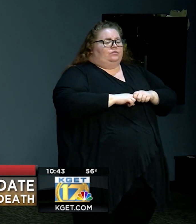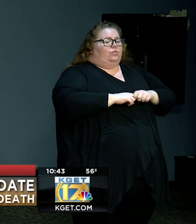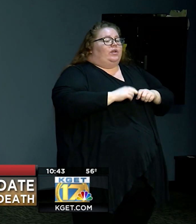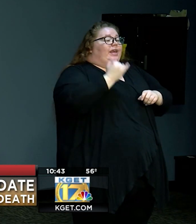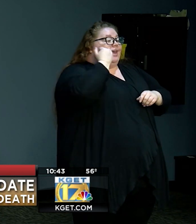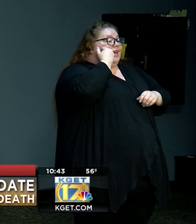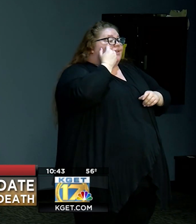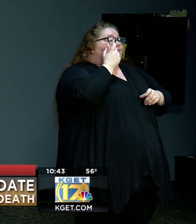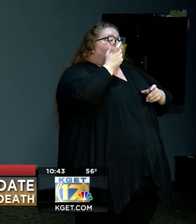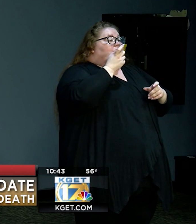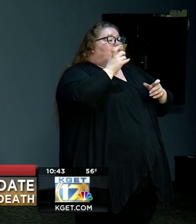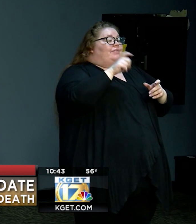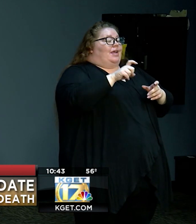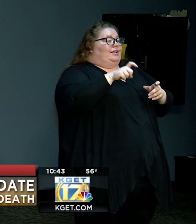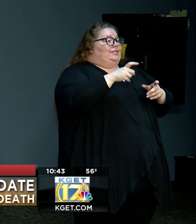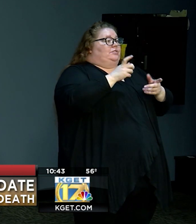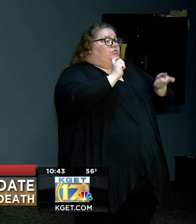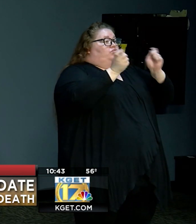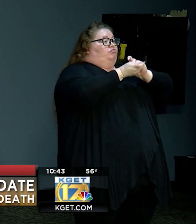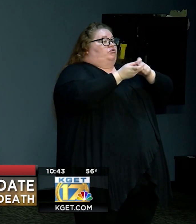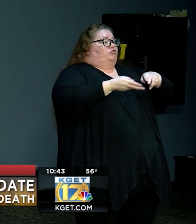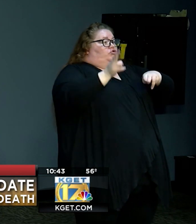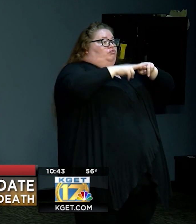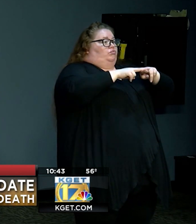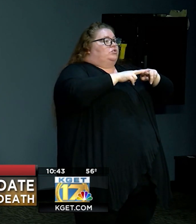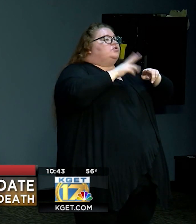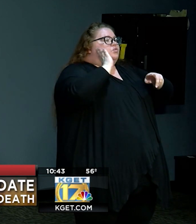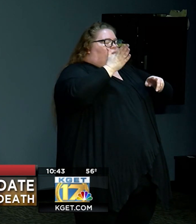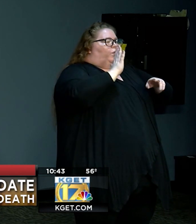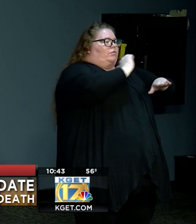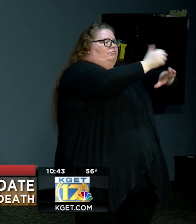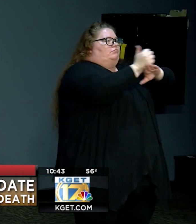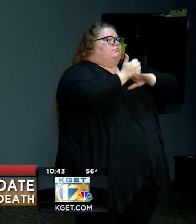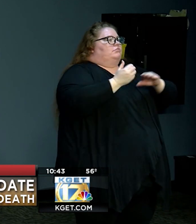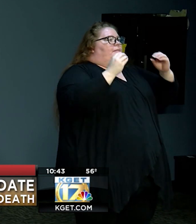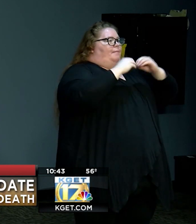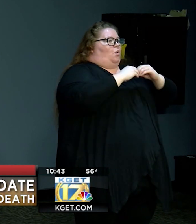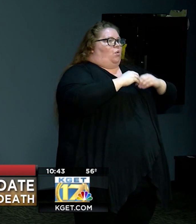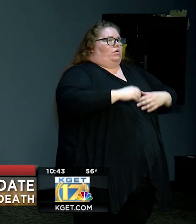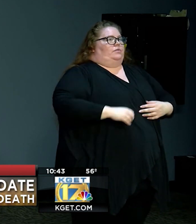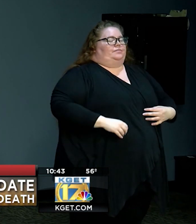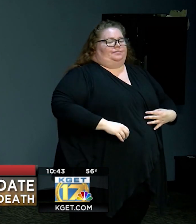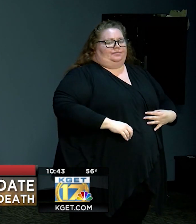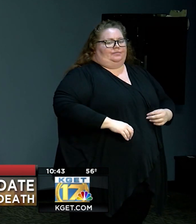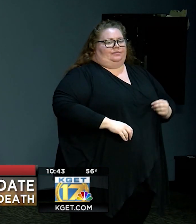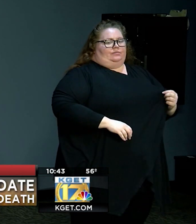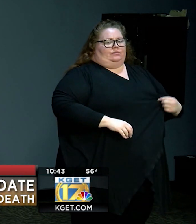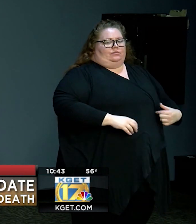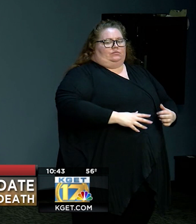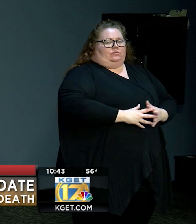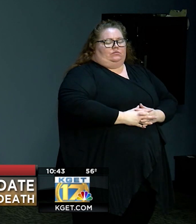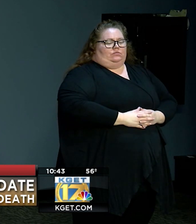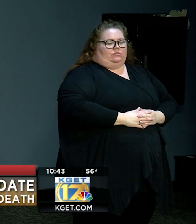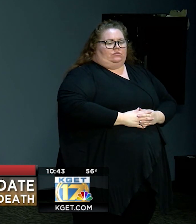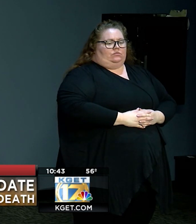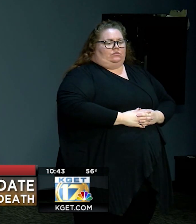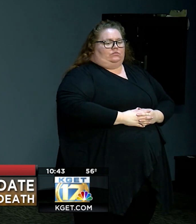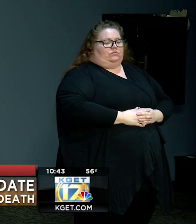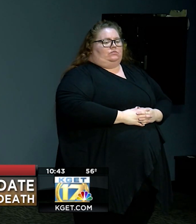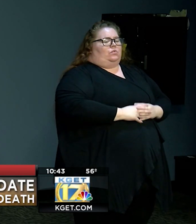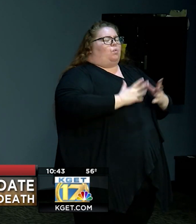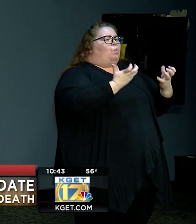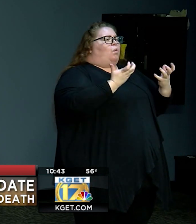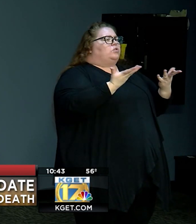locations on an as-needed basis. So I guess I want to close with real